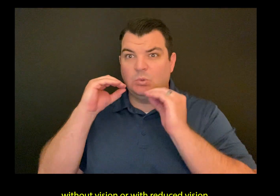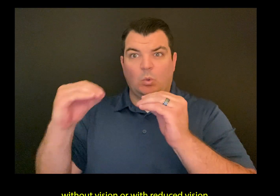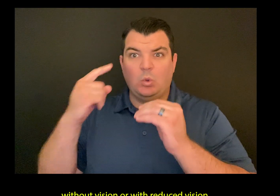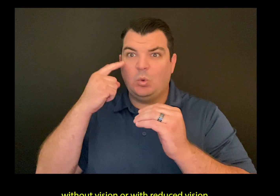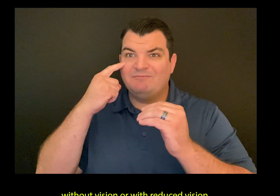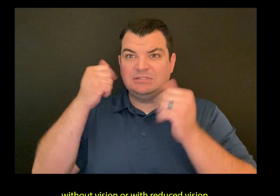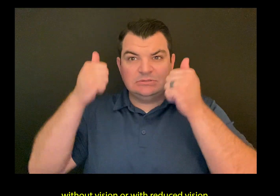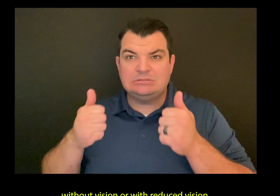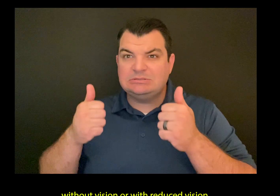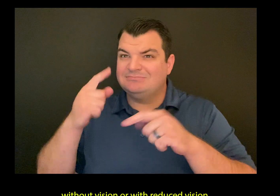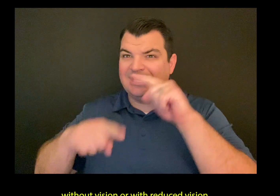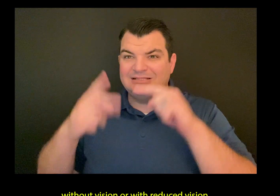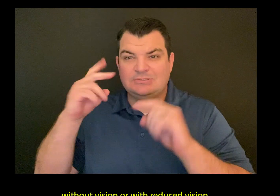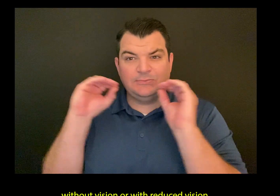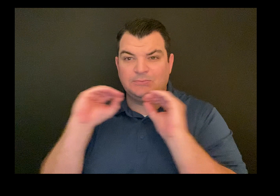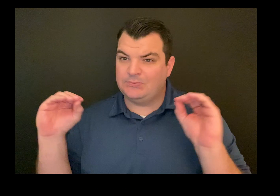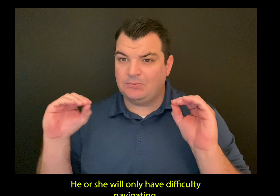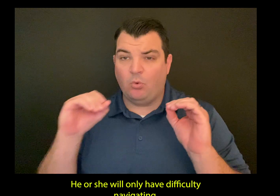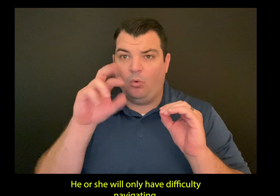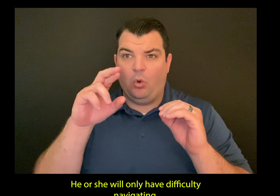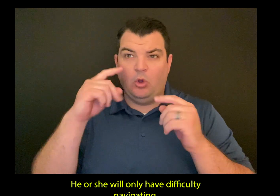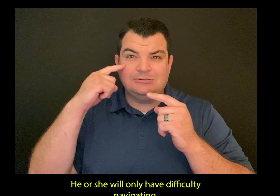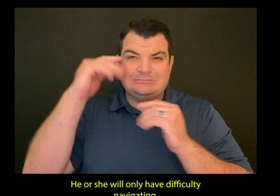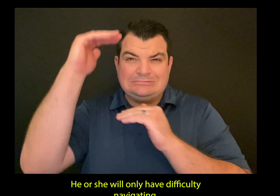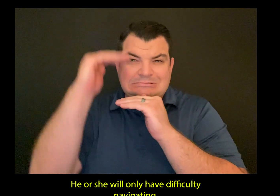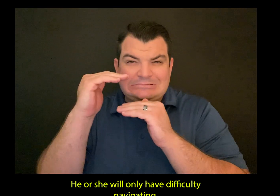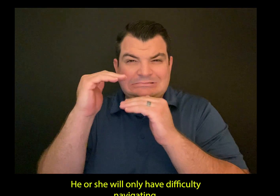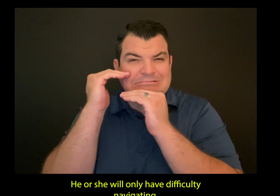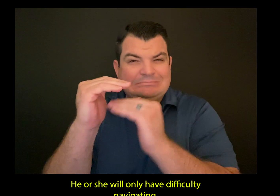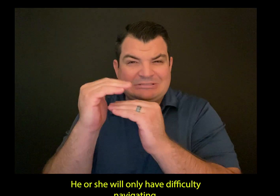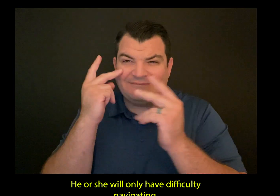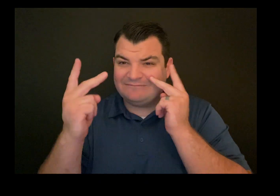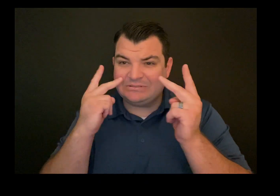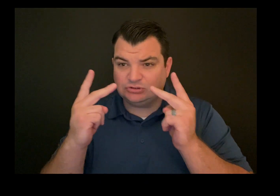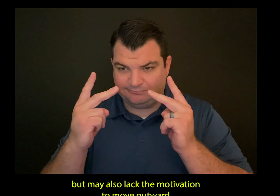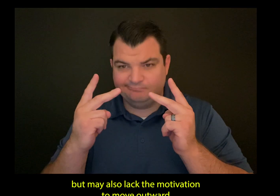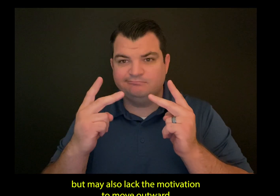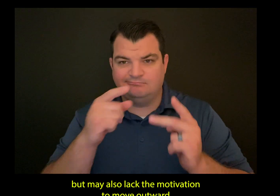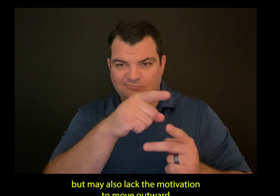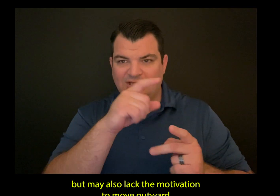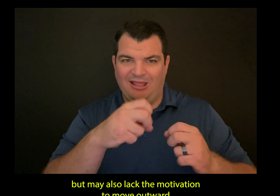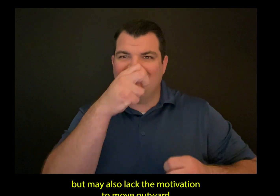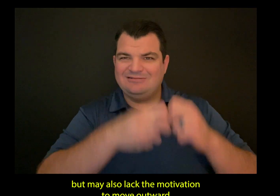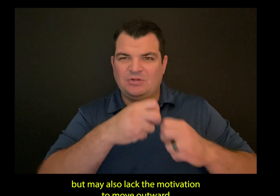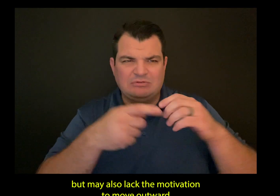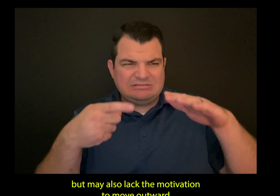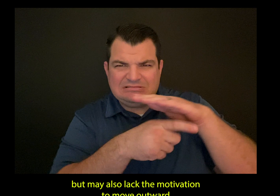Without vision or with reduced vision, he or she will only have difficulty navigating, but may also lack the motivation to move